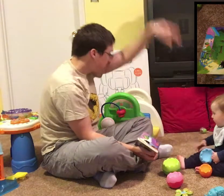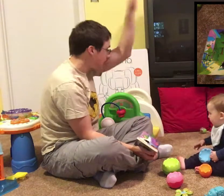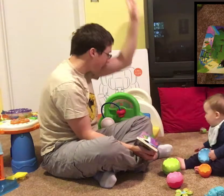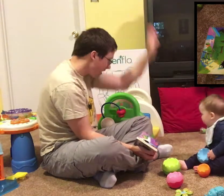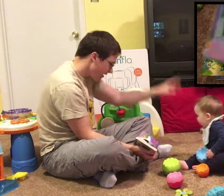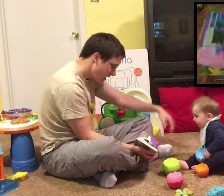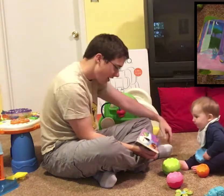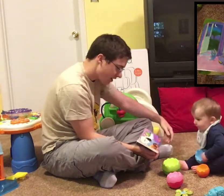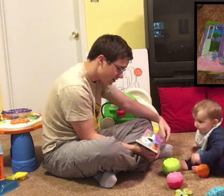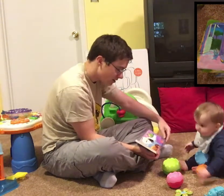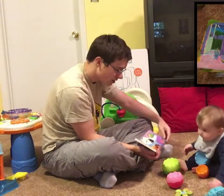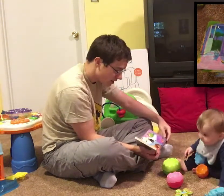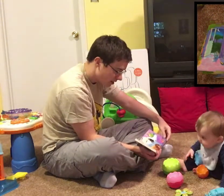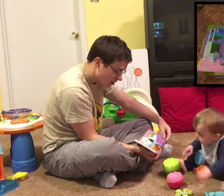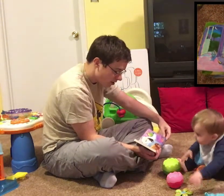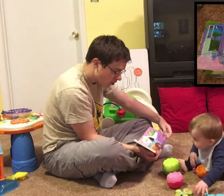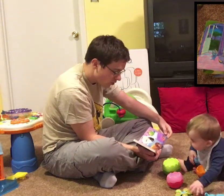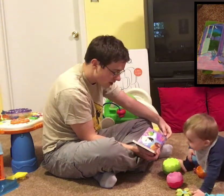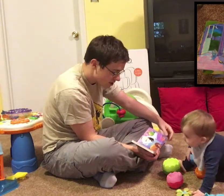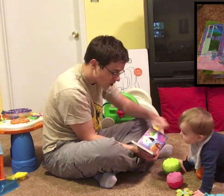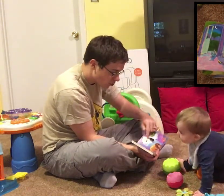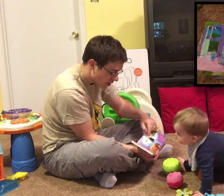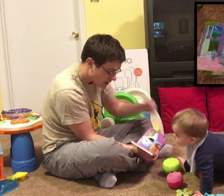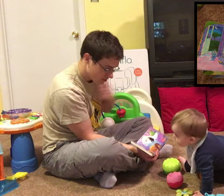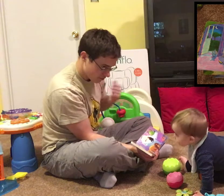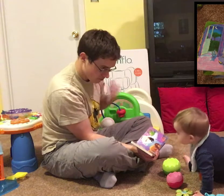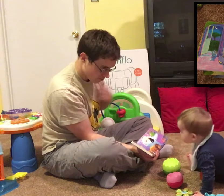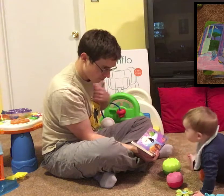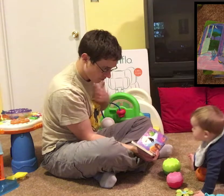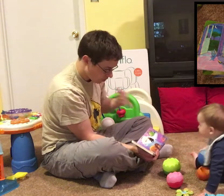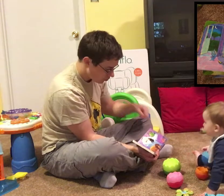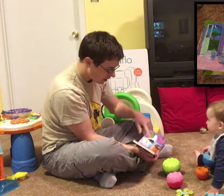Elefante. Yeah. Oh, there's the gorilla. Gorilla.